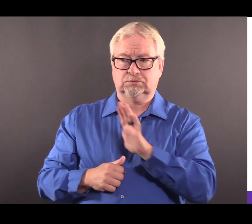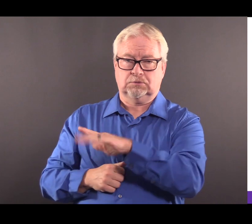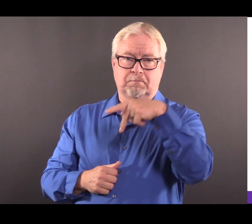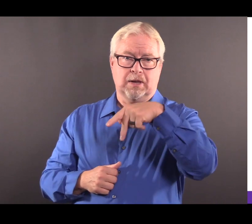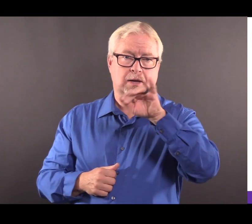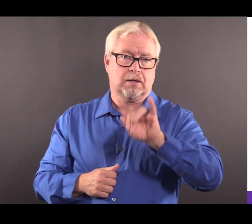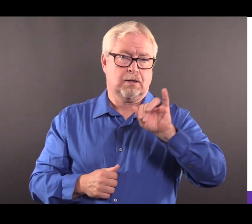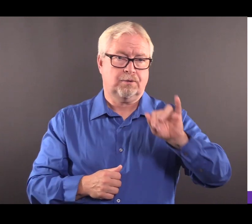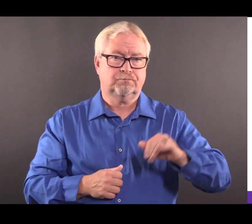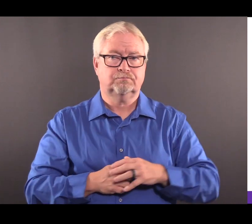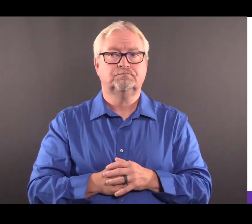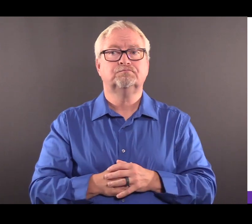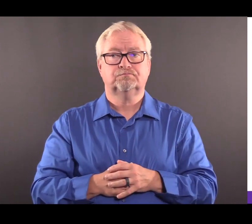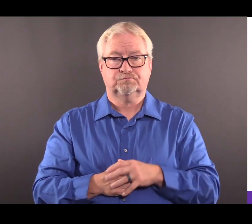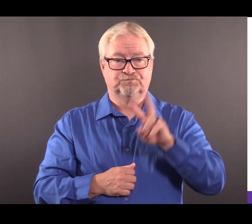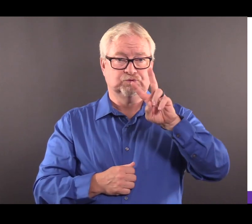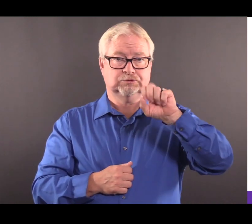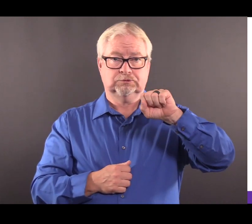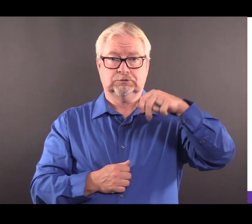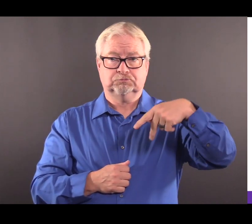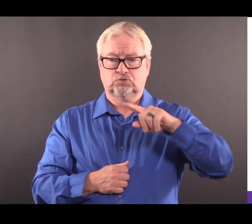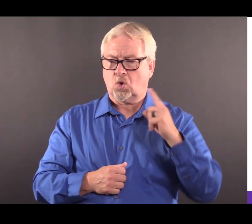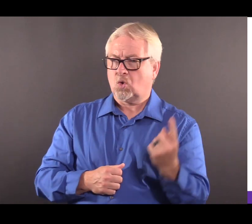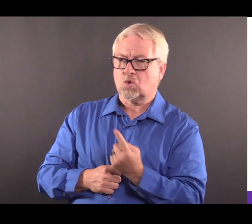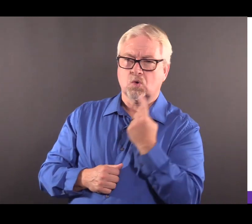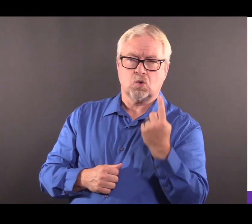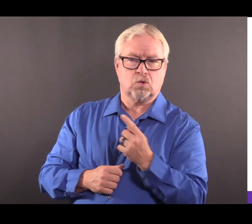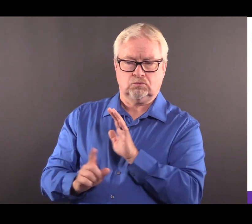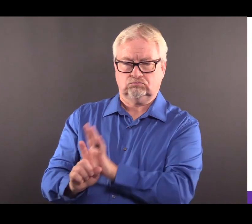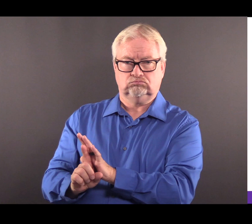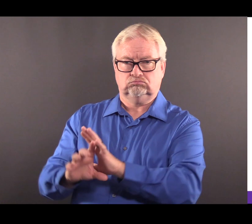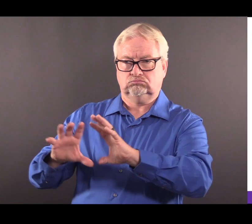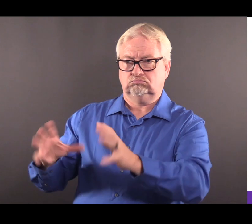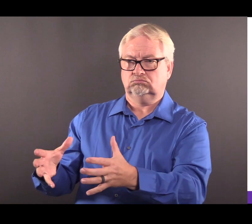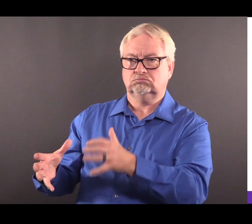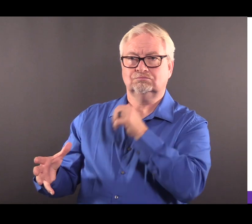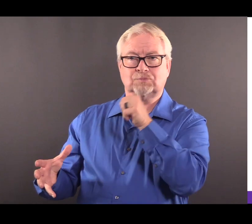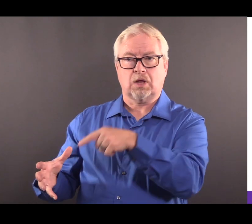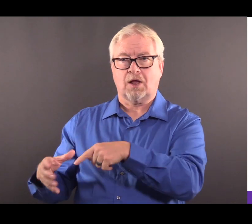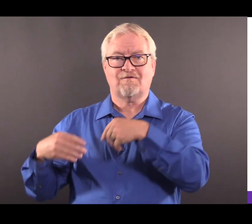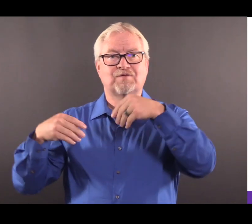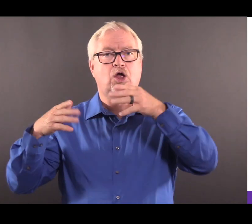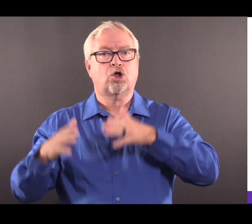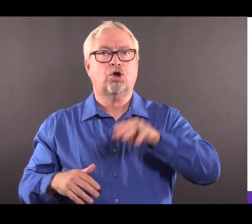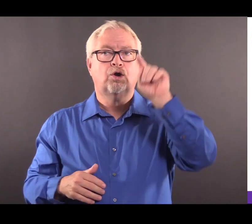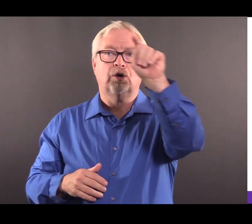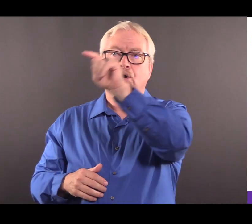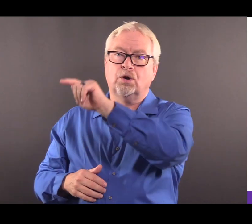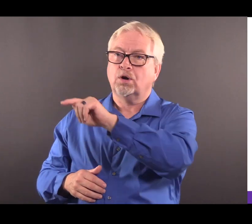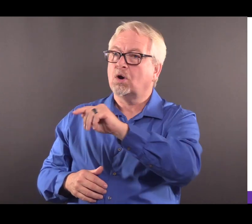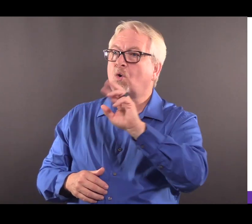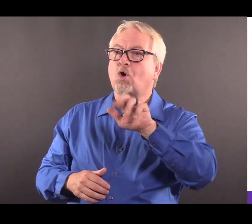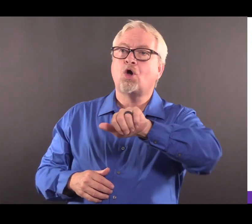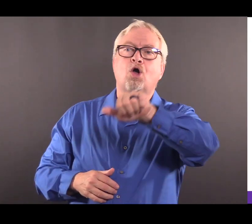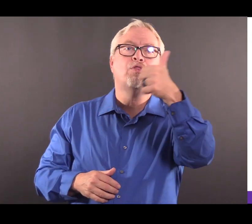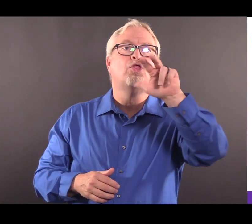survivor PII. First, the VSP, and only the VSP, not the